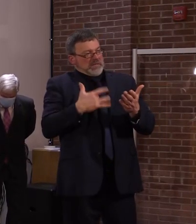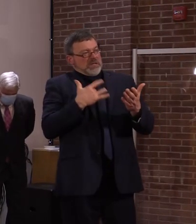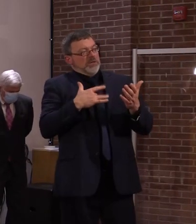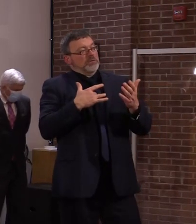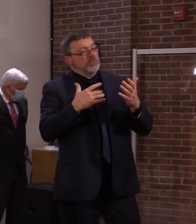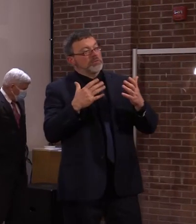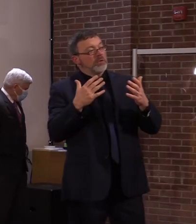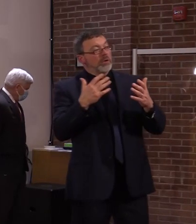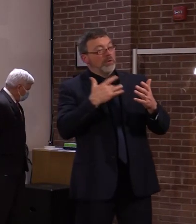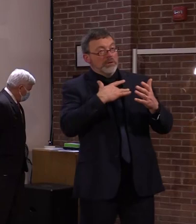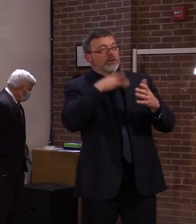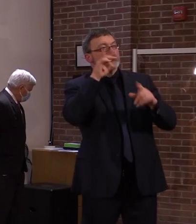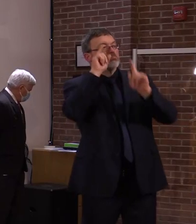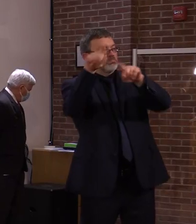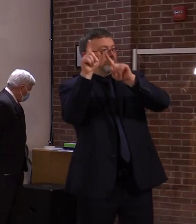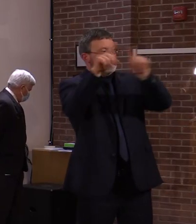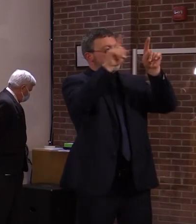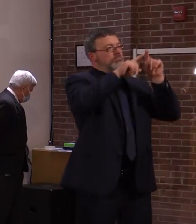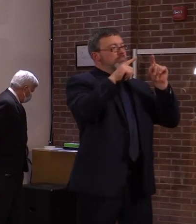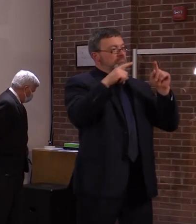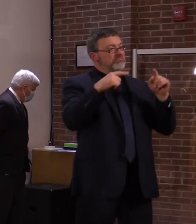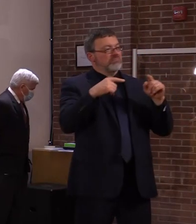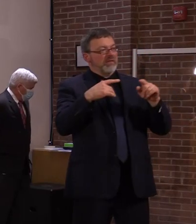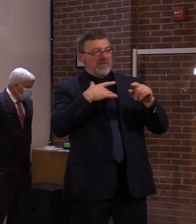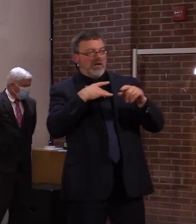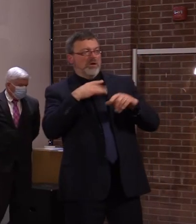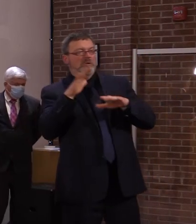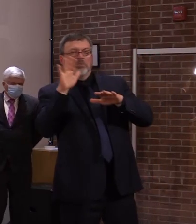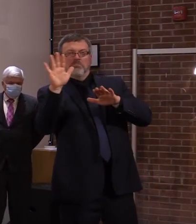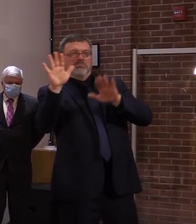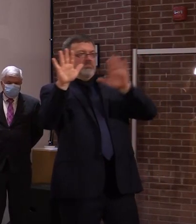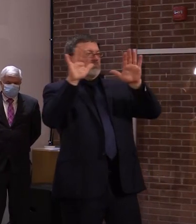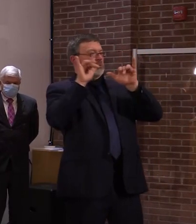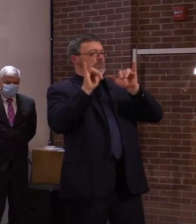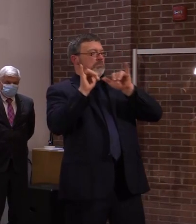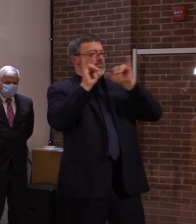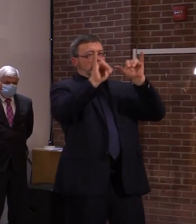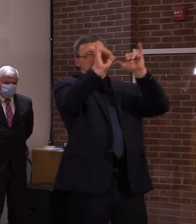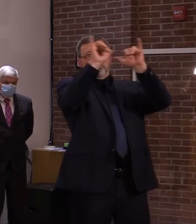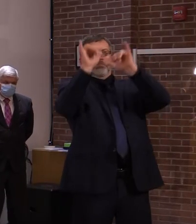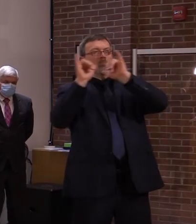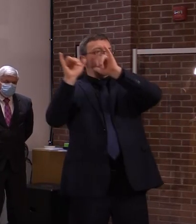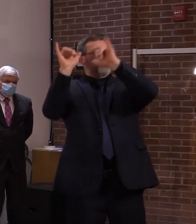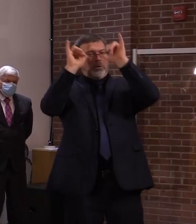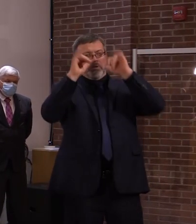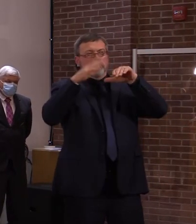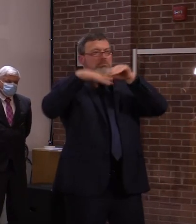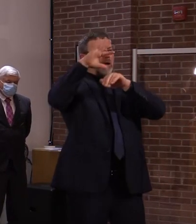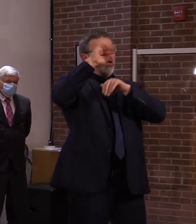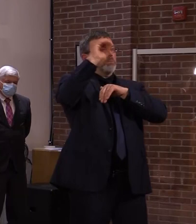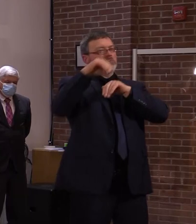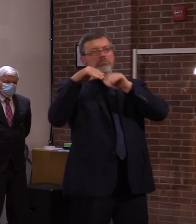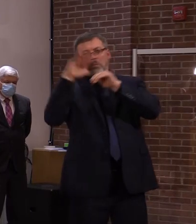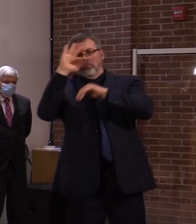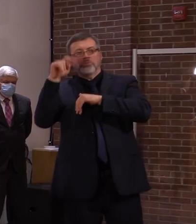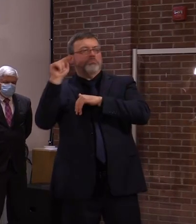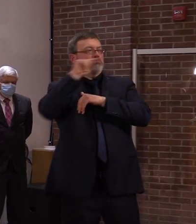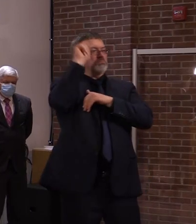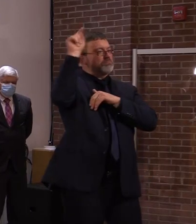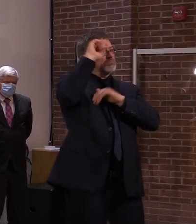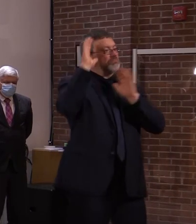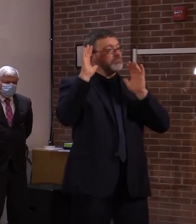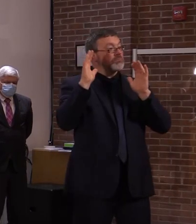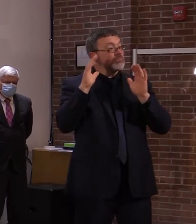around the state that that's also fairly consistent from school to school. I think, you know, our student vaccination rate, on the other hand, of the population that